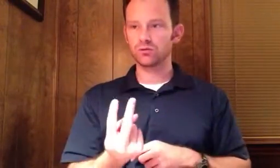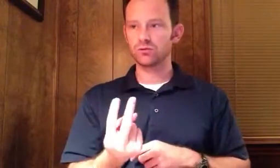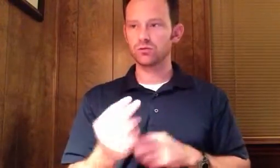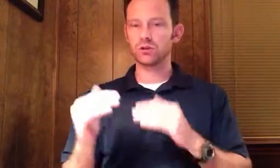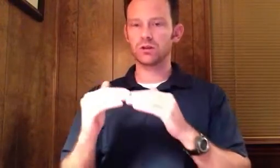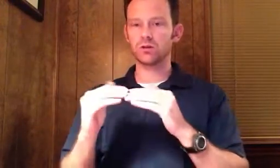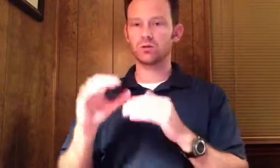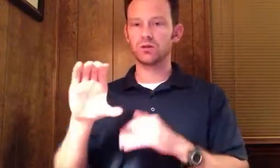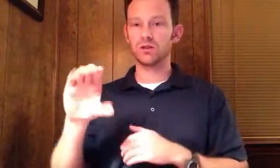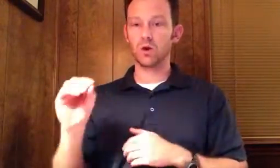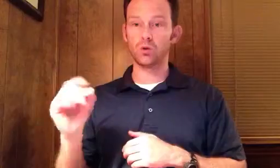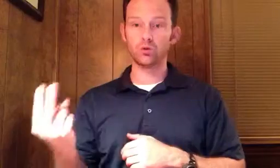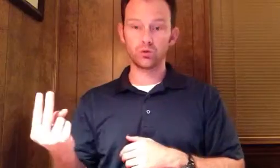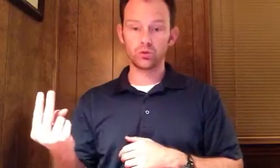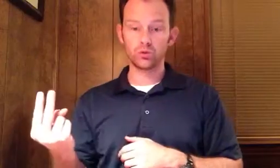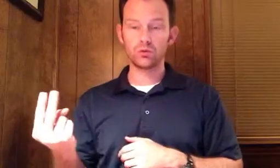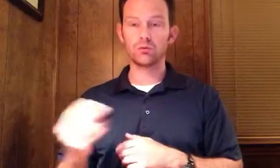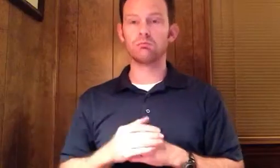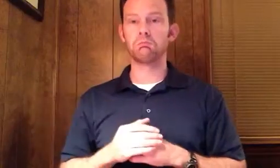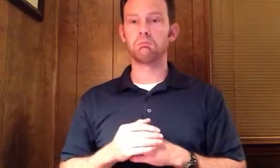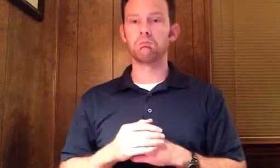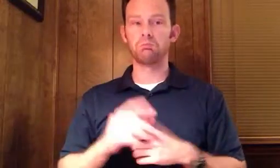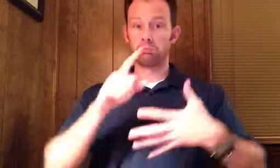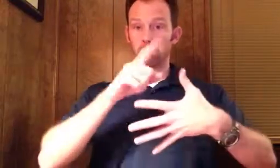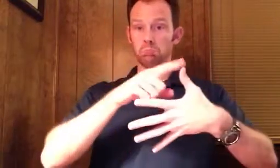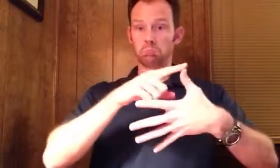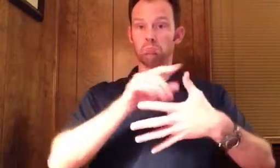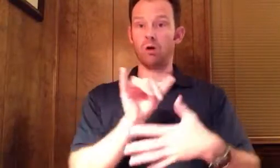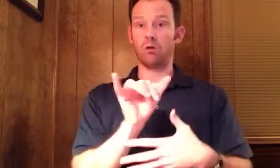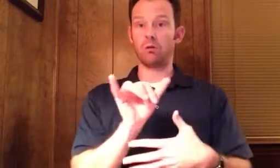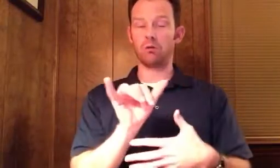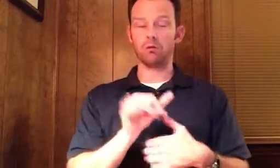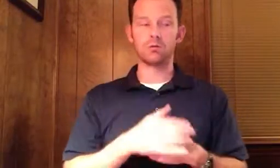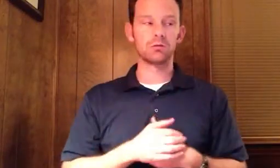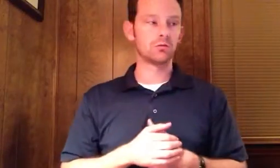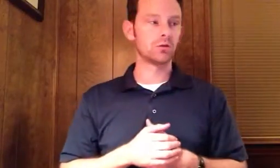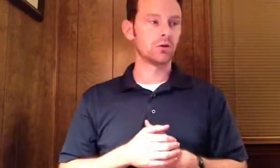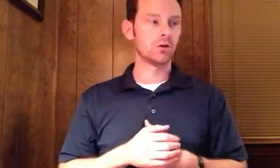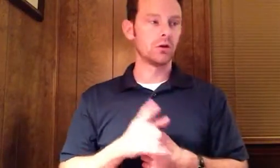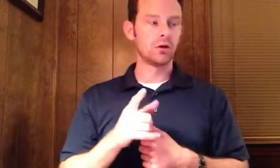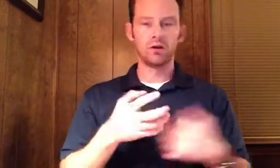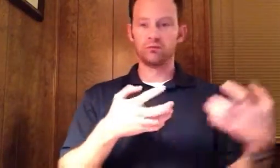dioxide. That is another synthesis reaction, where elements combine to form compounds.